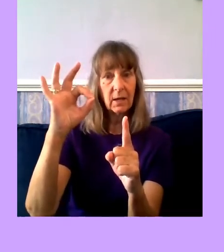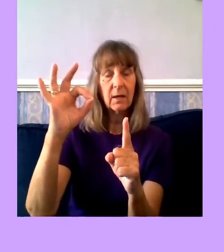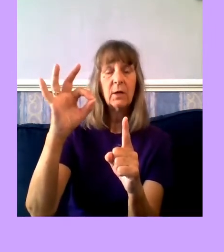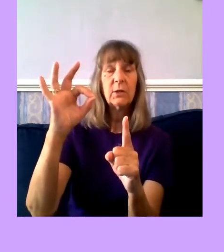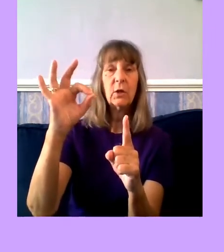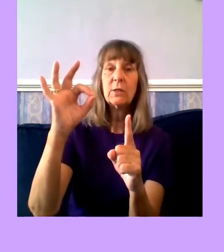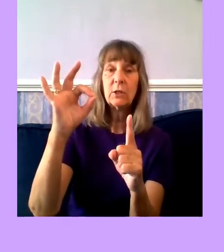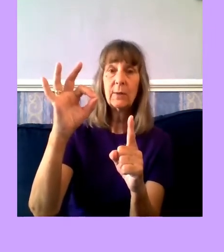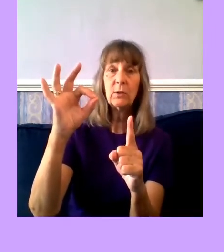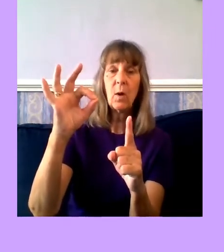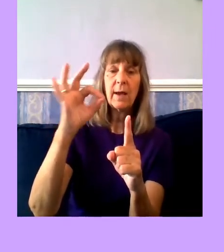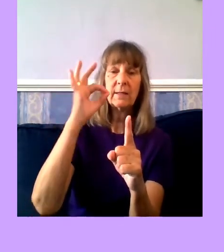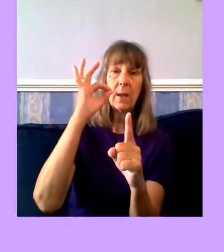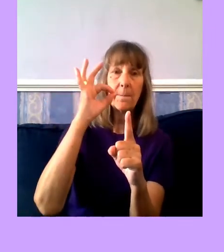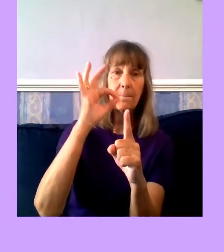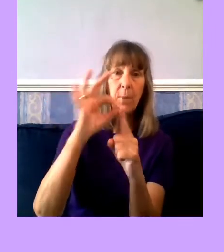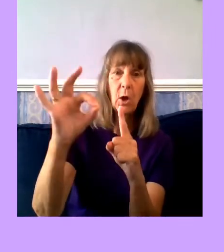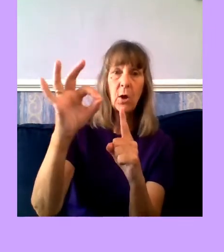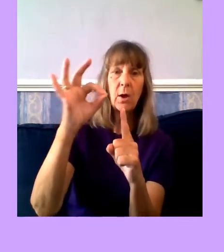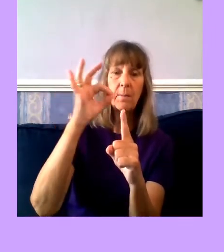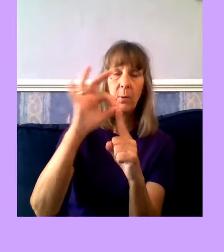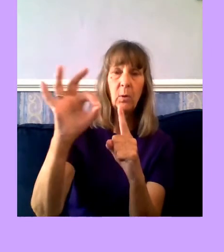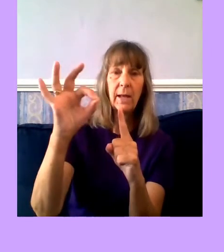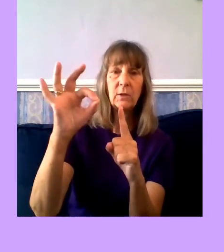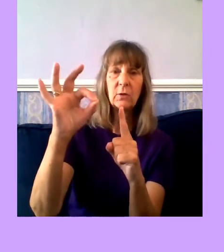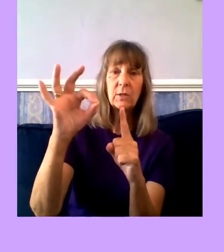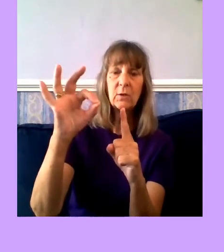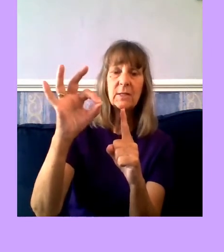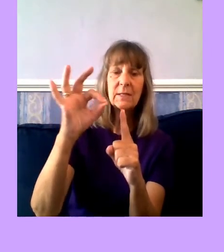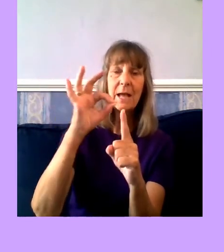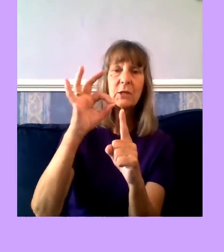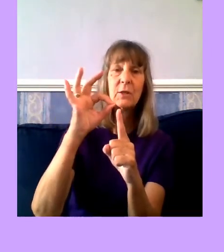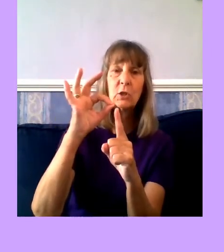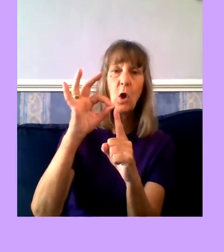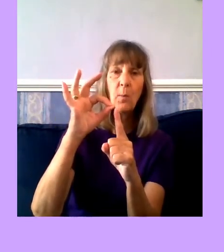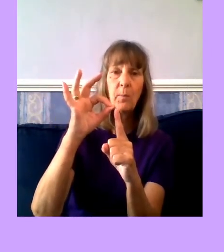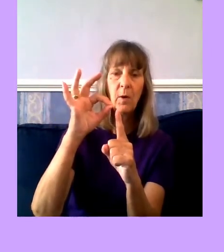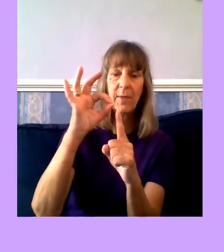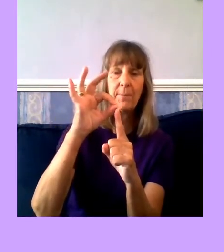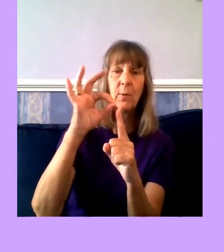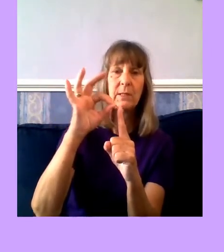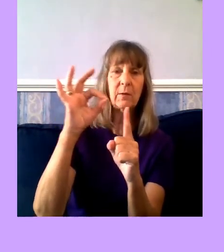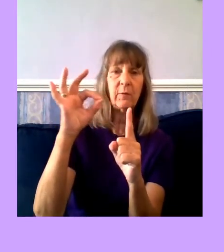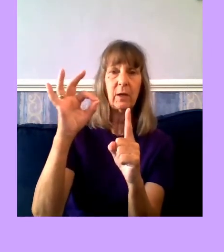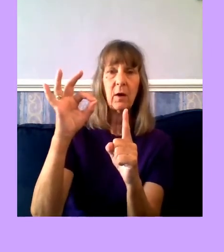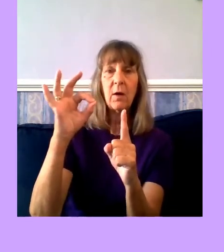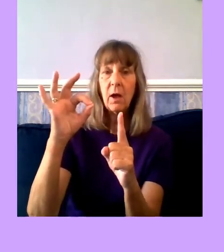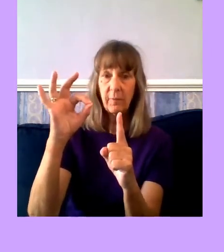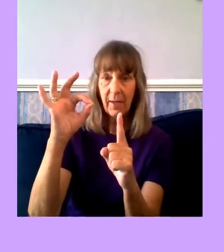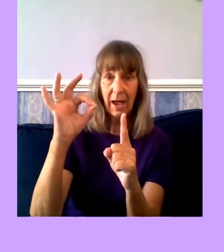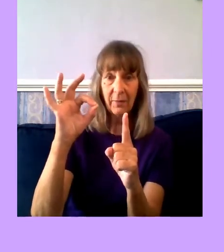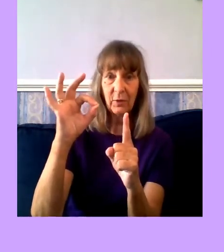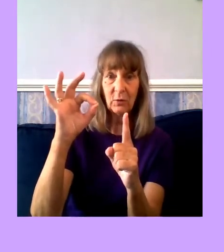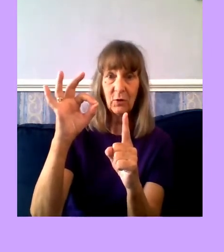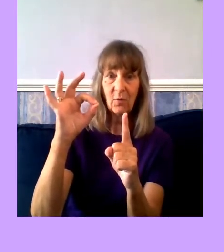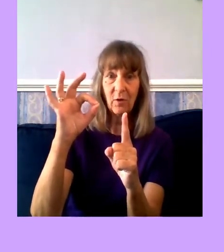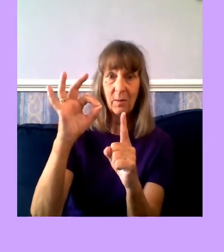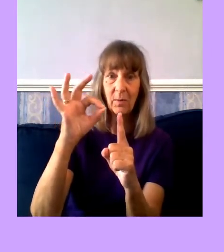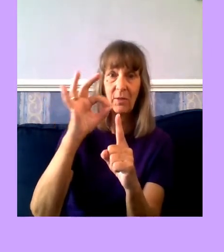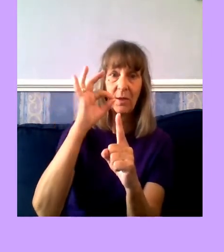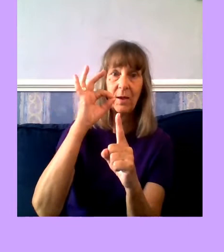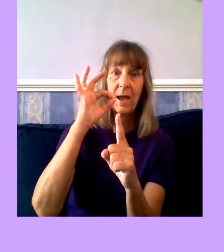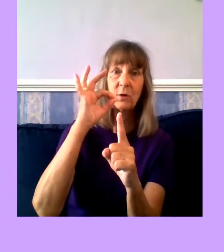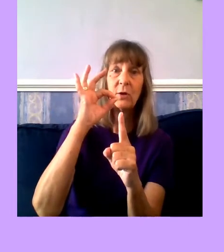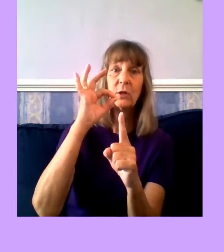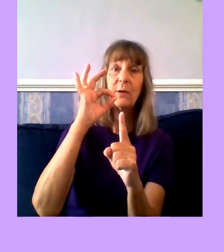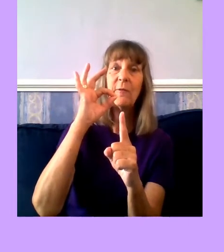duh, duh. So you're going to do it twice, purple. And you're just going to slash the top of that pointy finger of the hand that you don't write